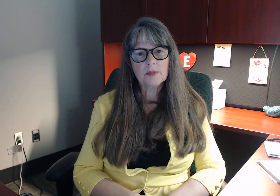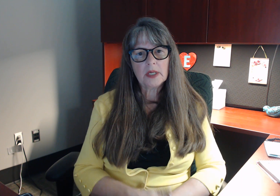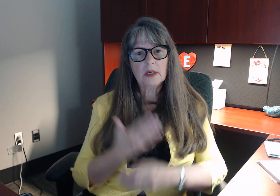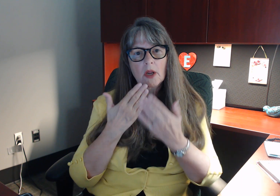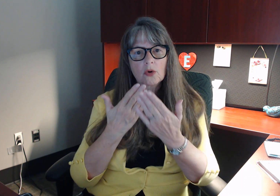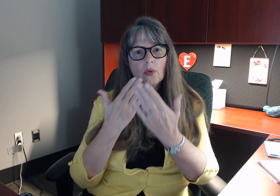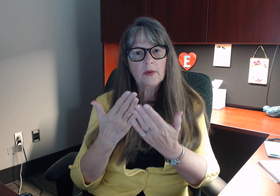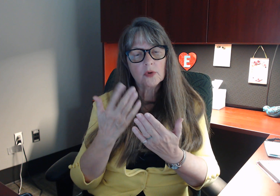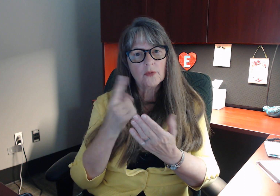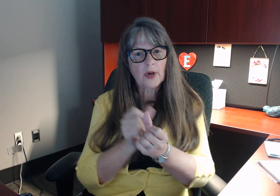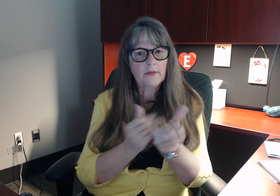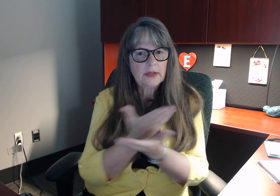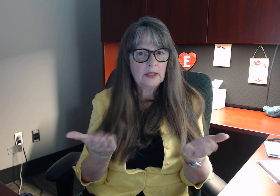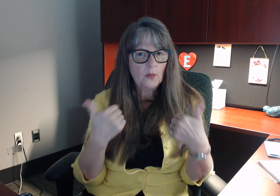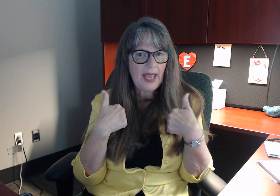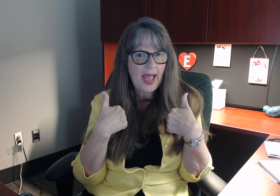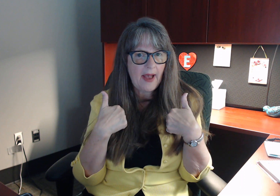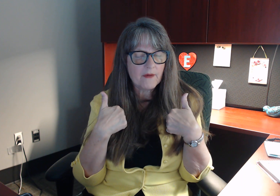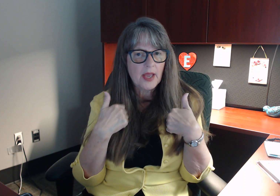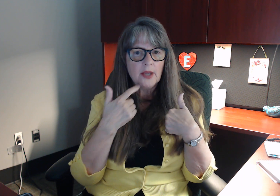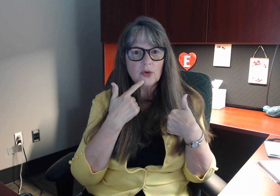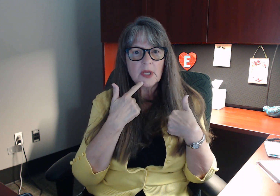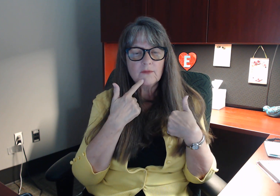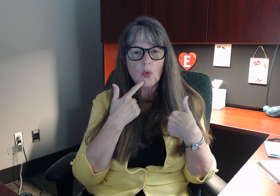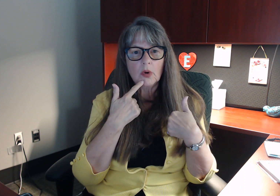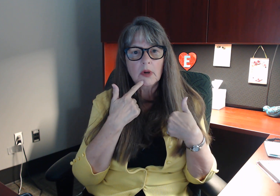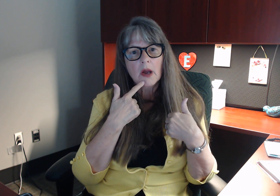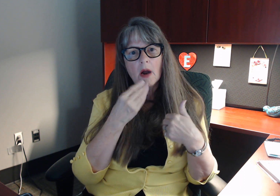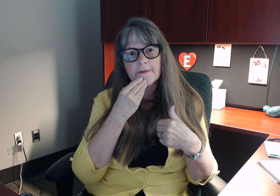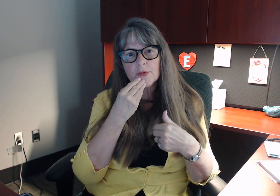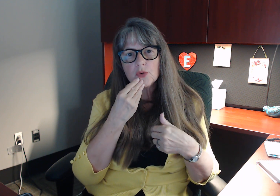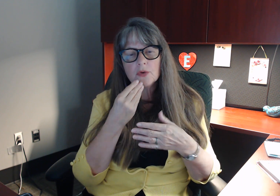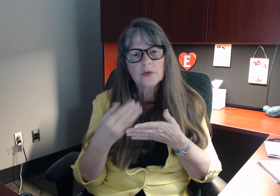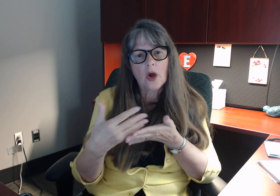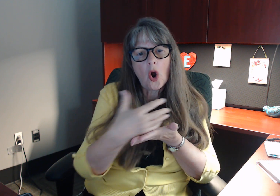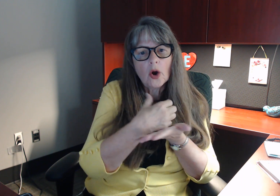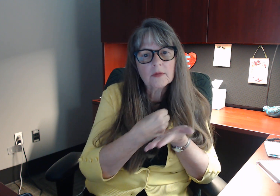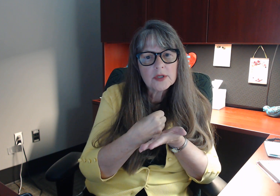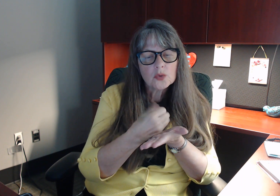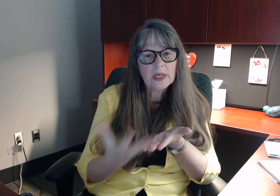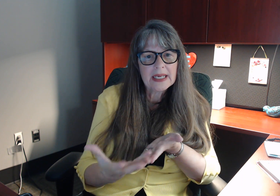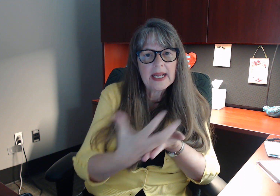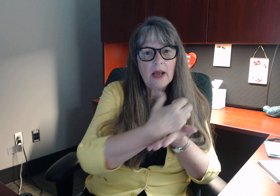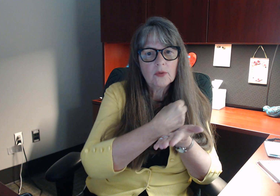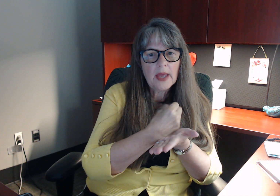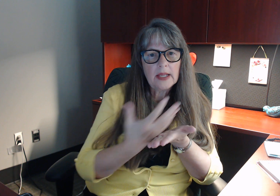being grateful for everything that we have. And you say for our food, the harvest, we gather that